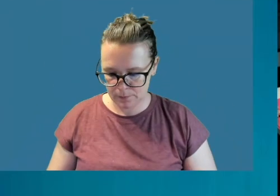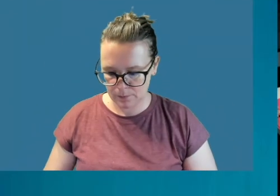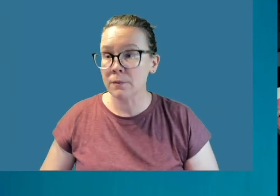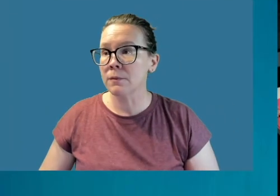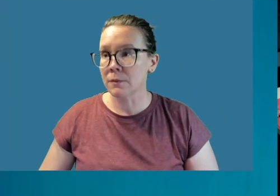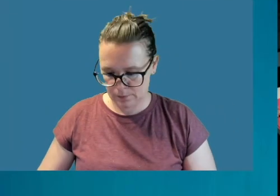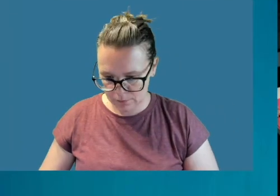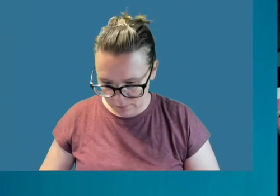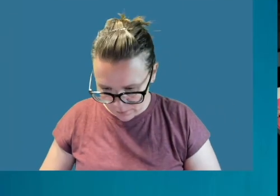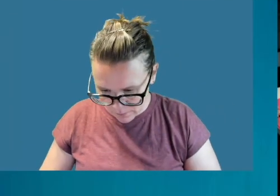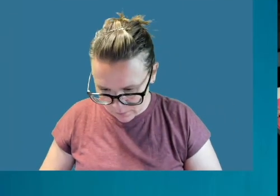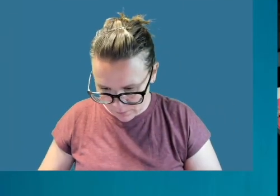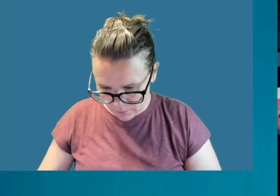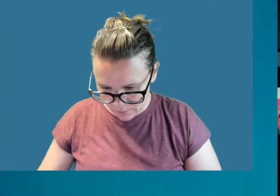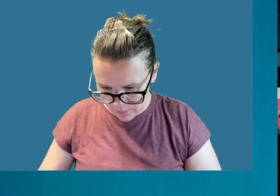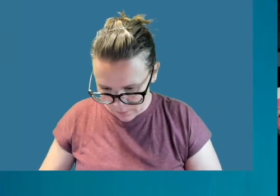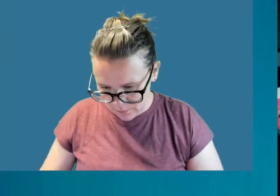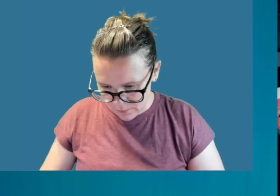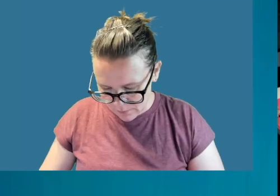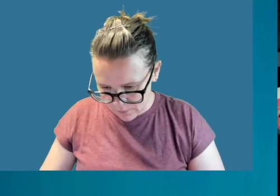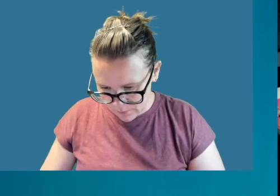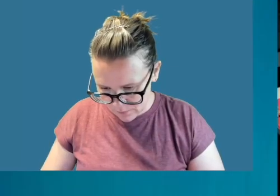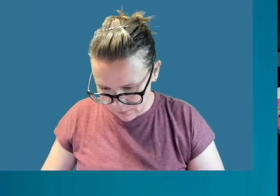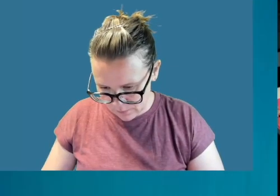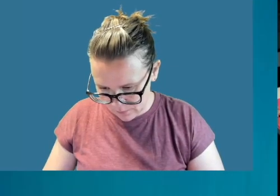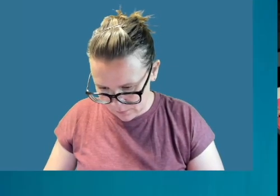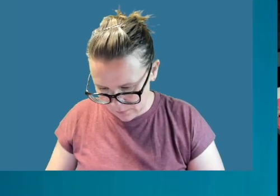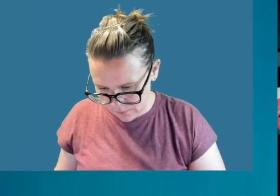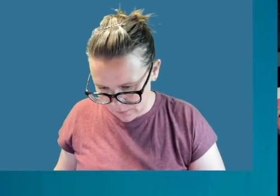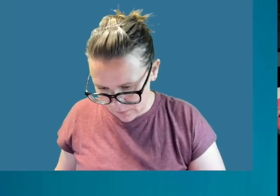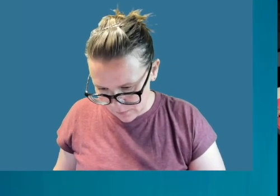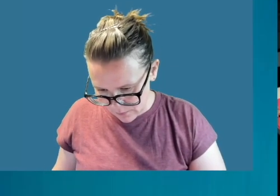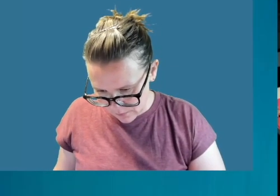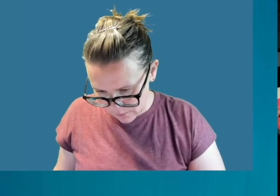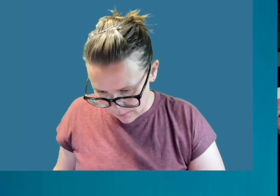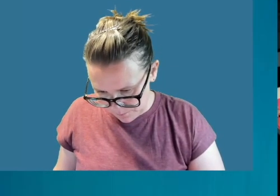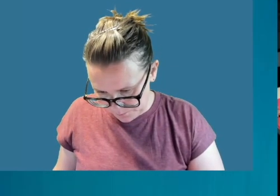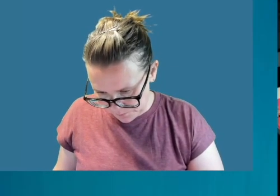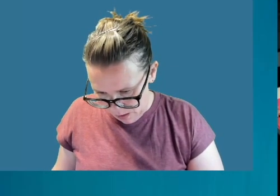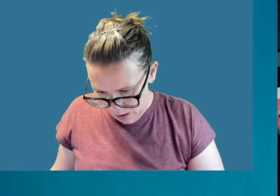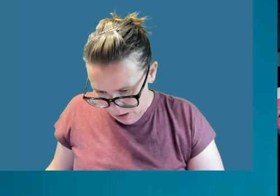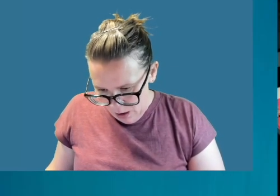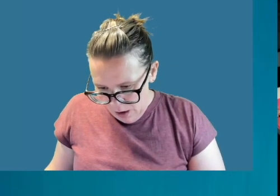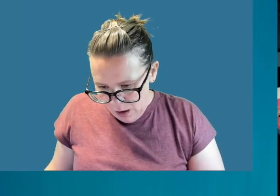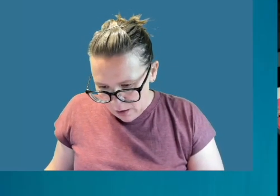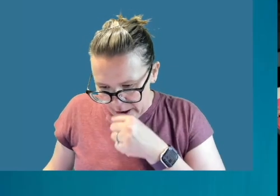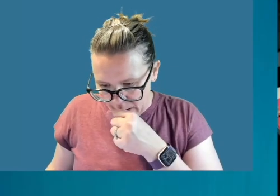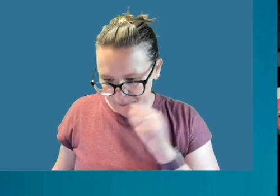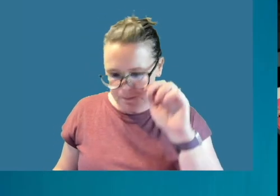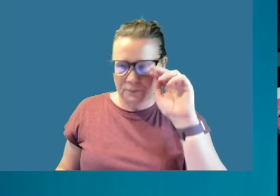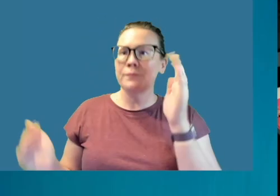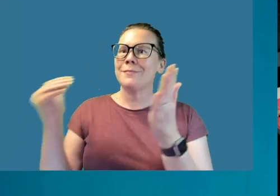that solid line all the way to the next corner. And then at that next corner, you're going to again backstitch. So